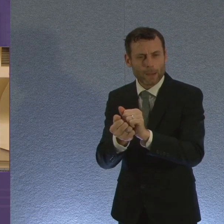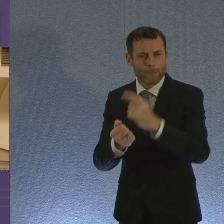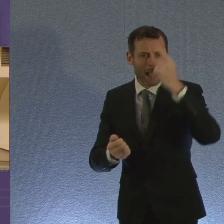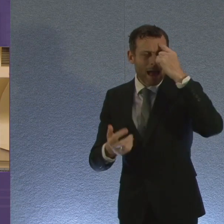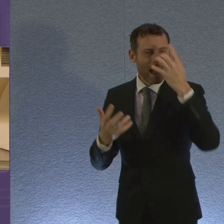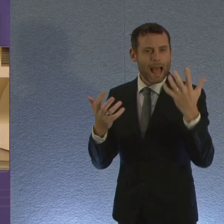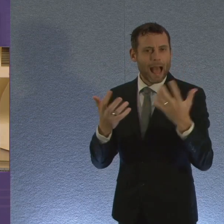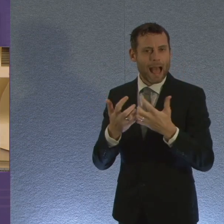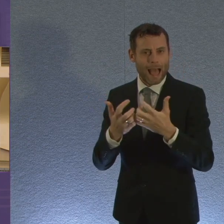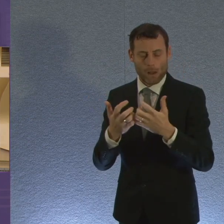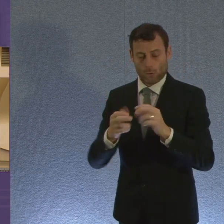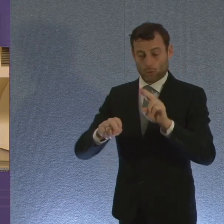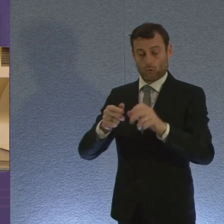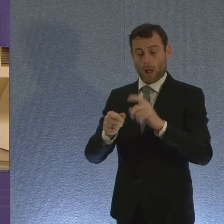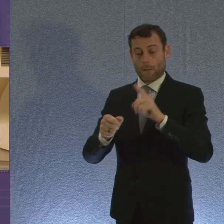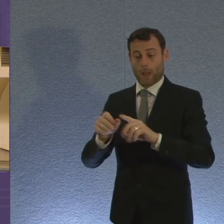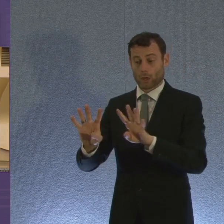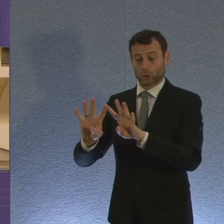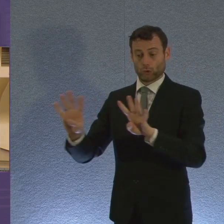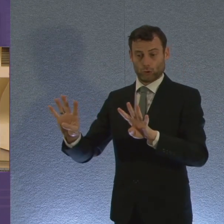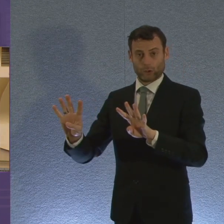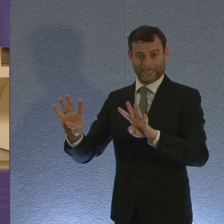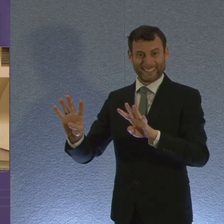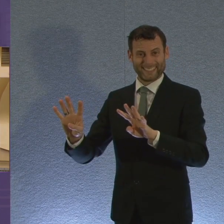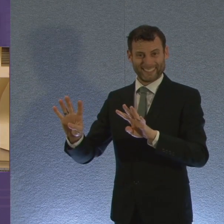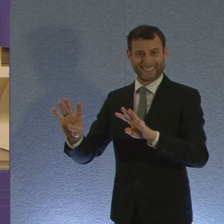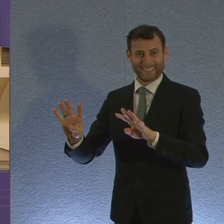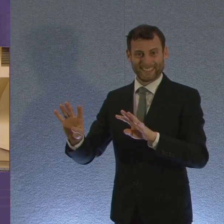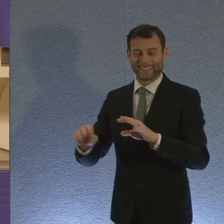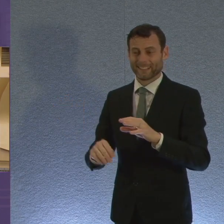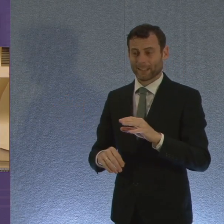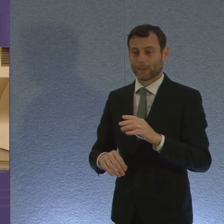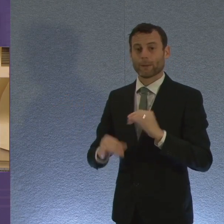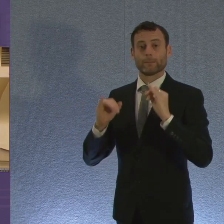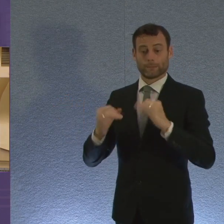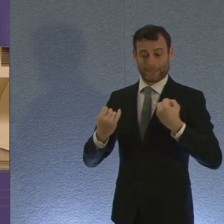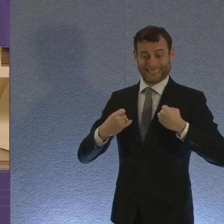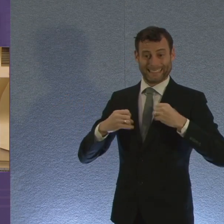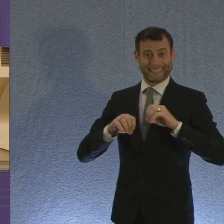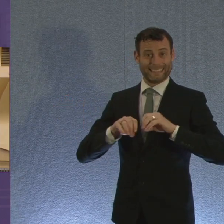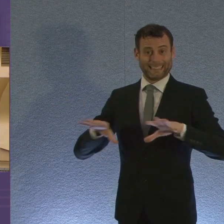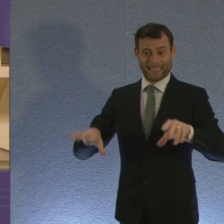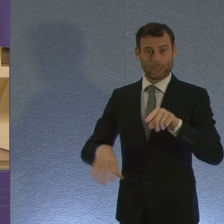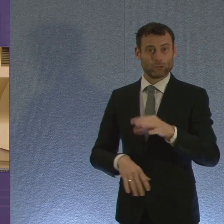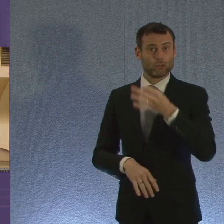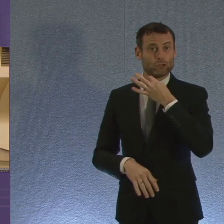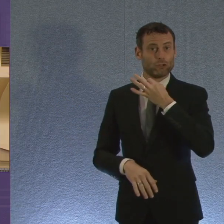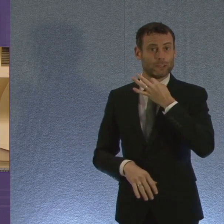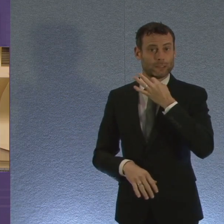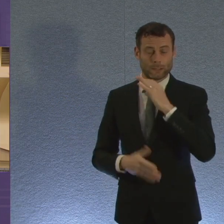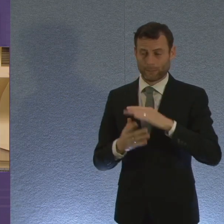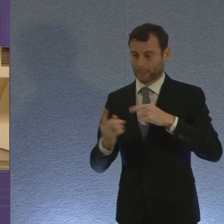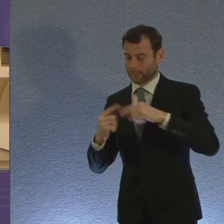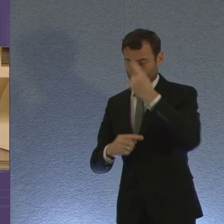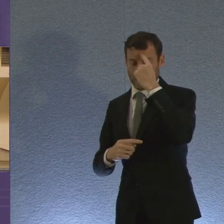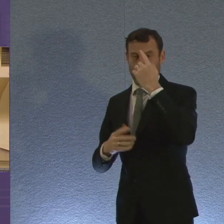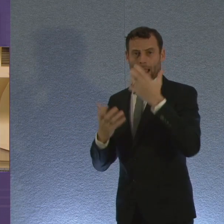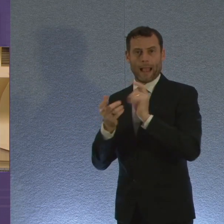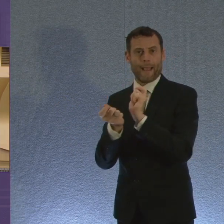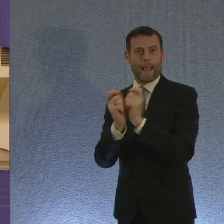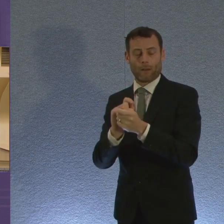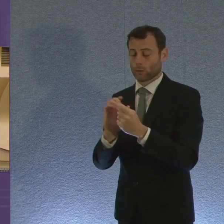indicated the real threat to the delivery of justice that was posed by the pandemic. The solution in this bill is